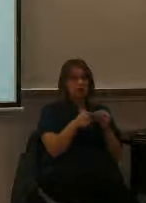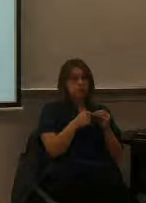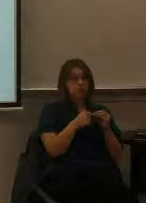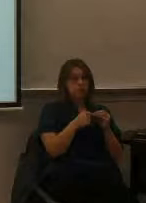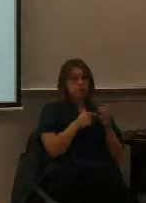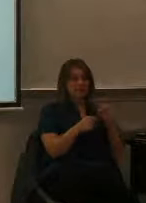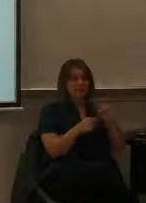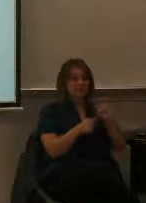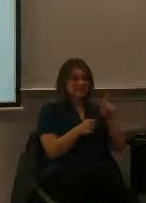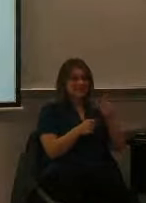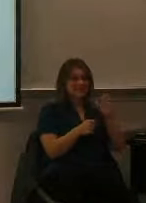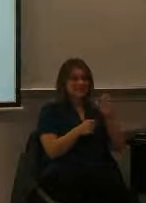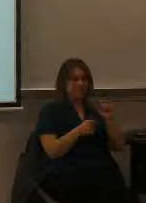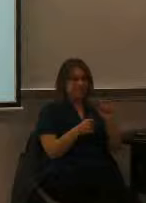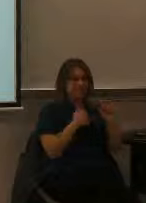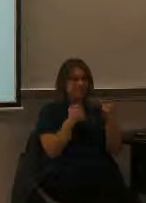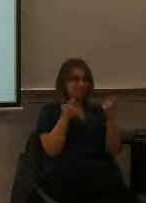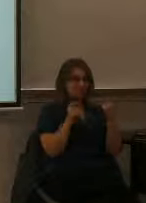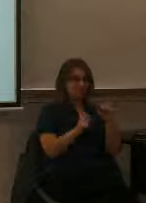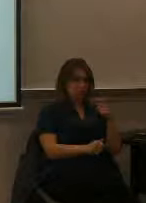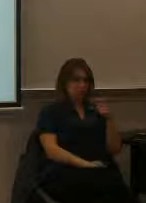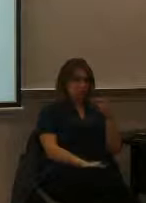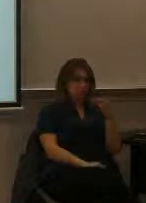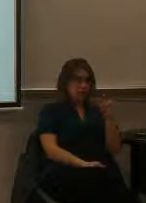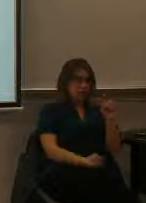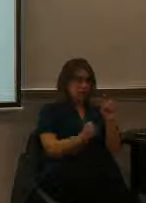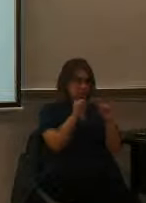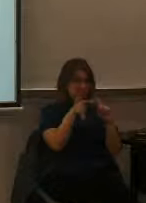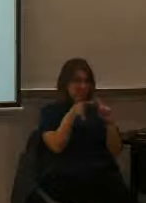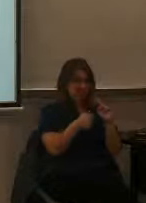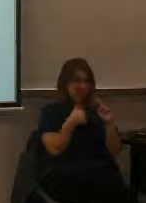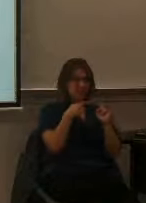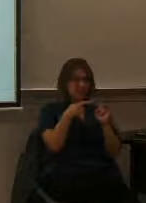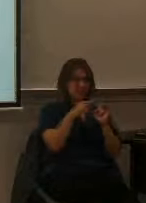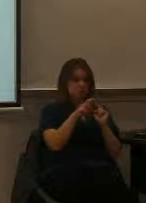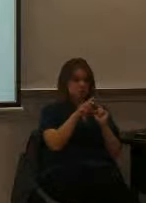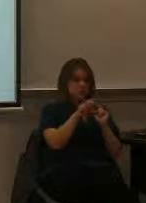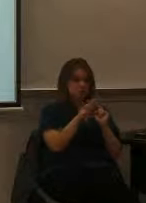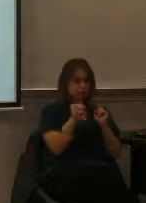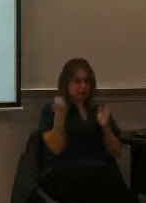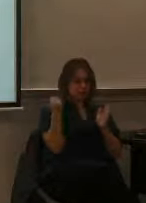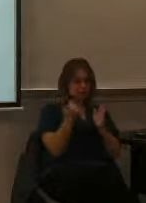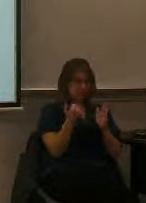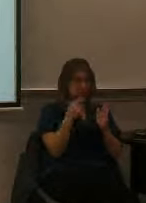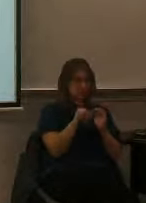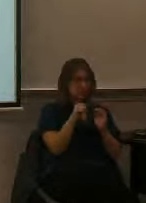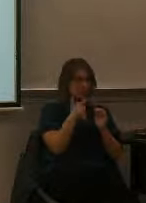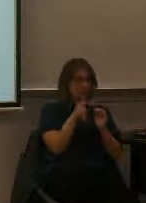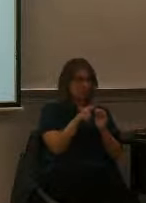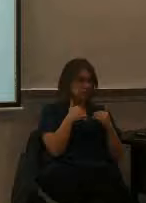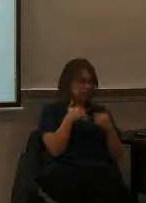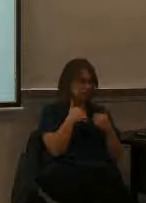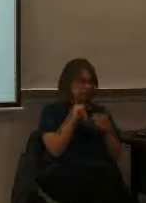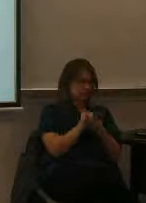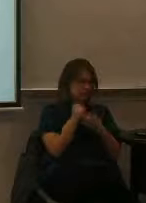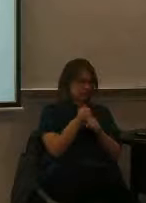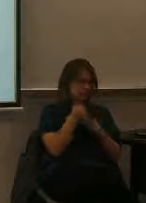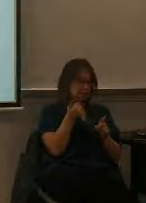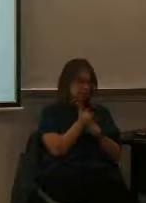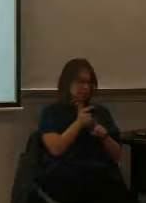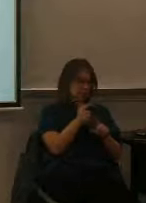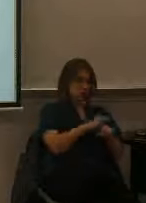say, Daphnia having large spines in the presence of predators, or algal species that make